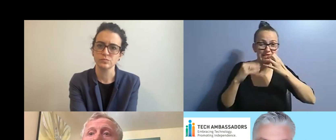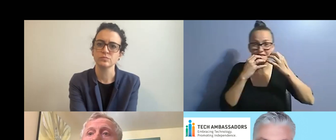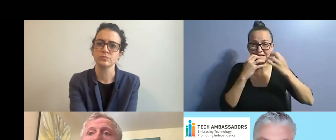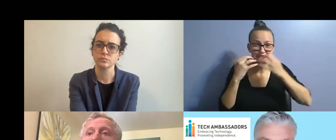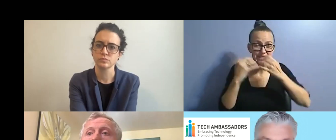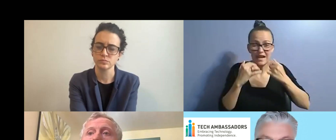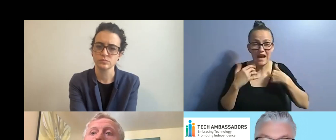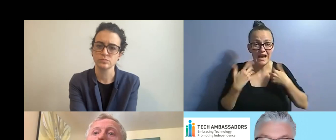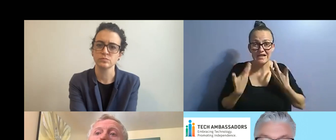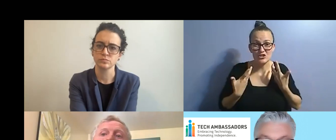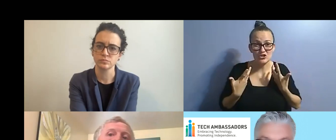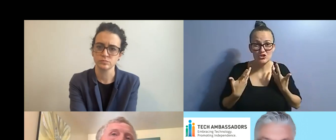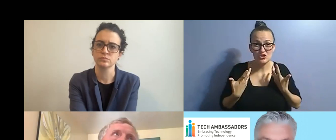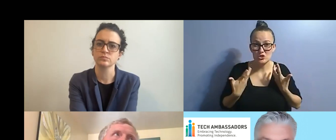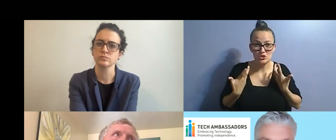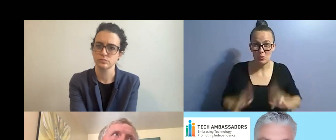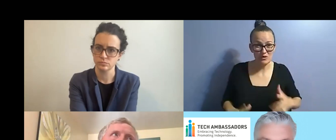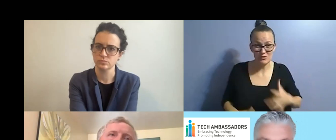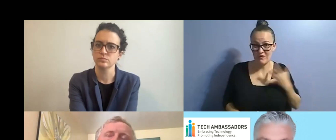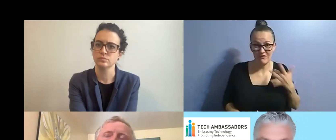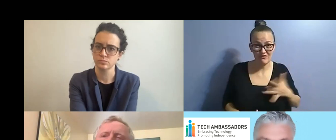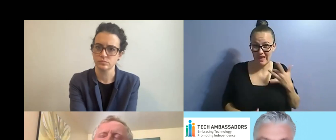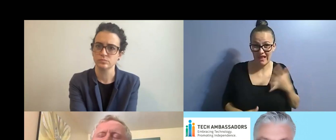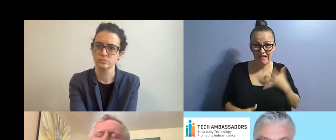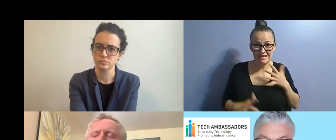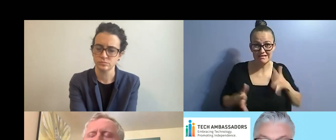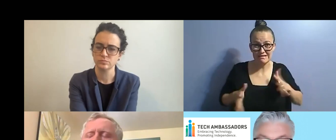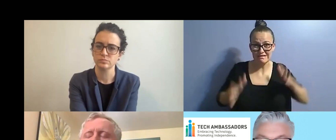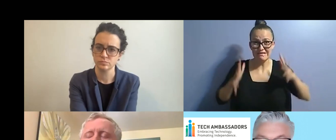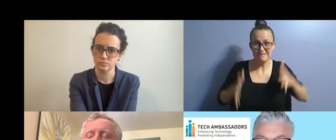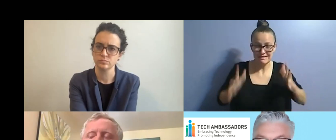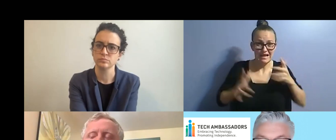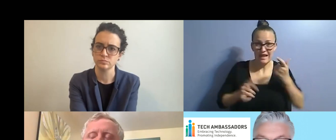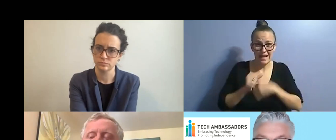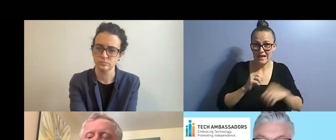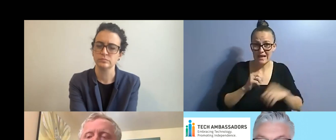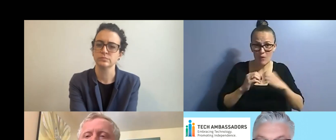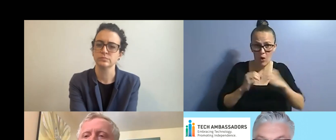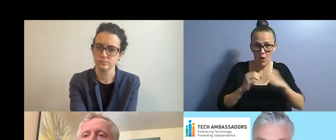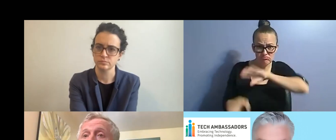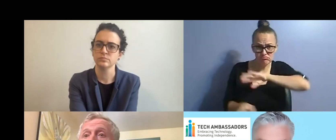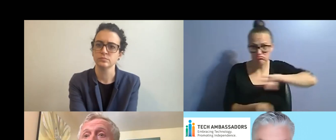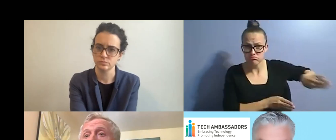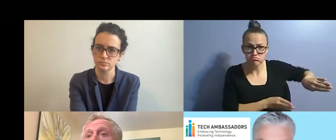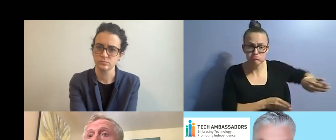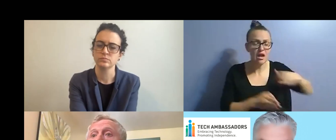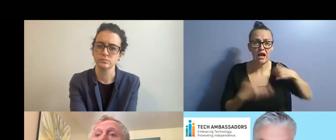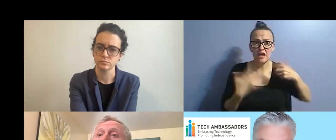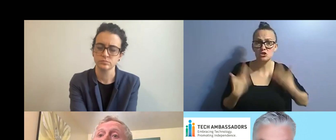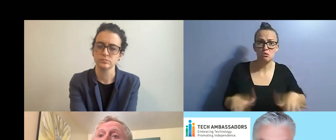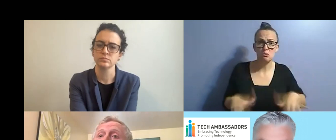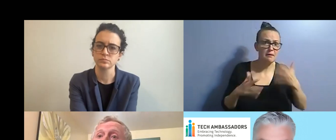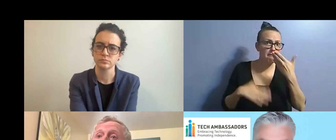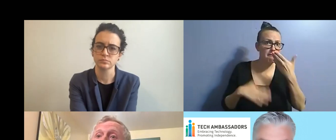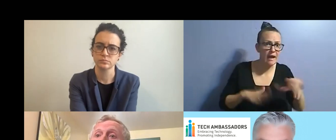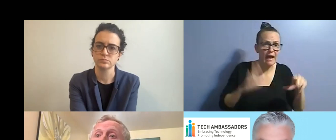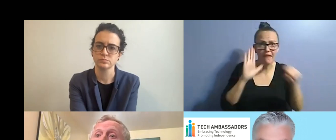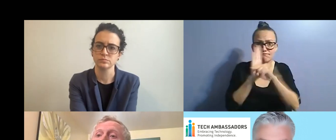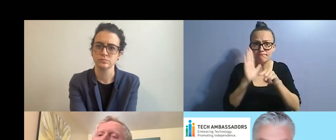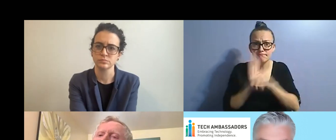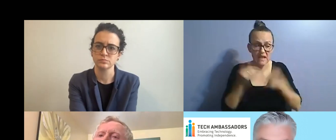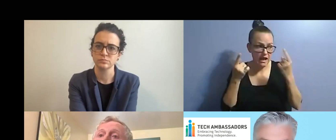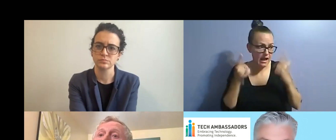them anymore. You know, the bad things that happened to me in the